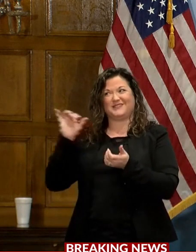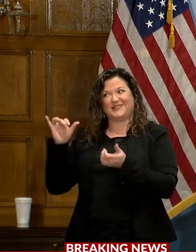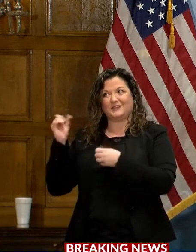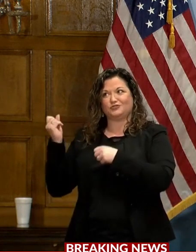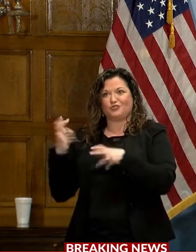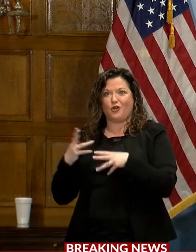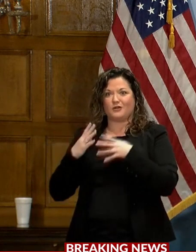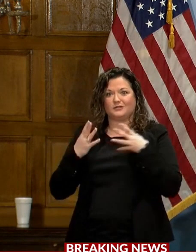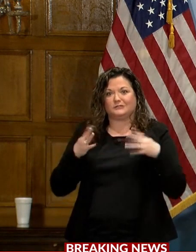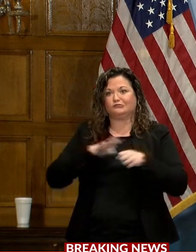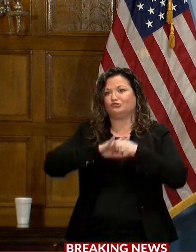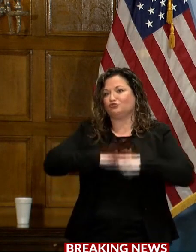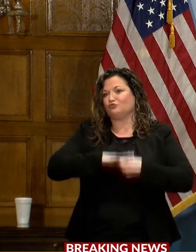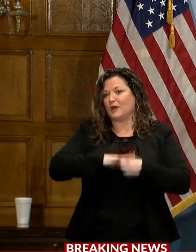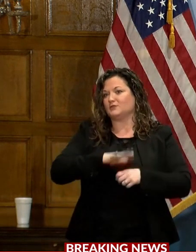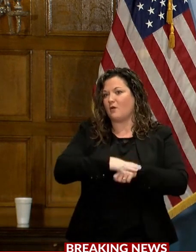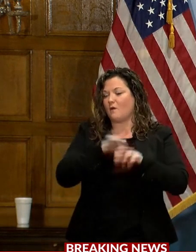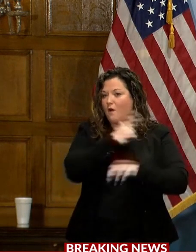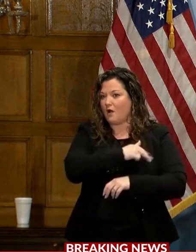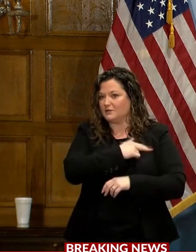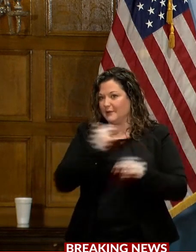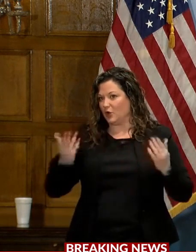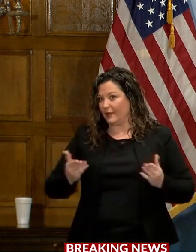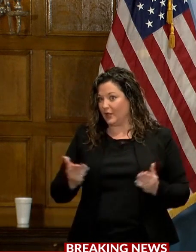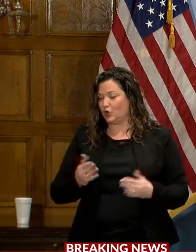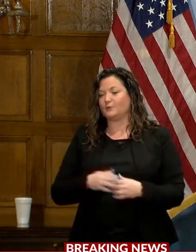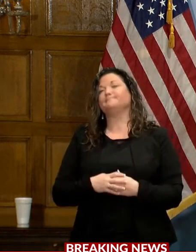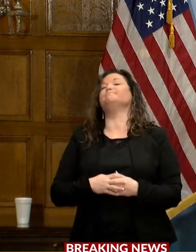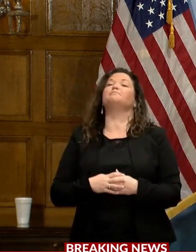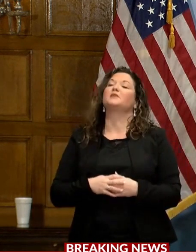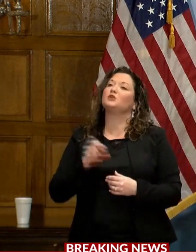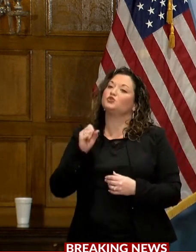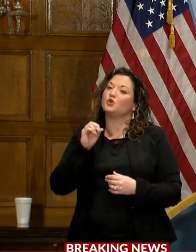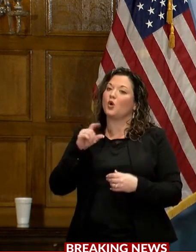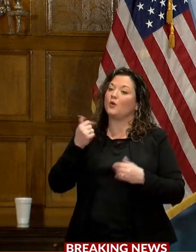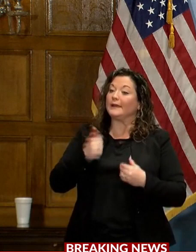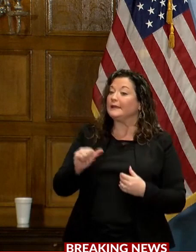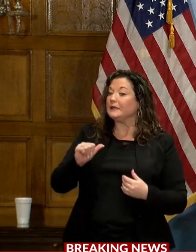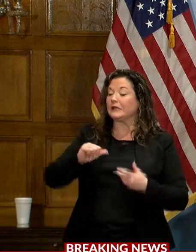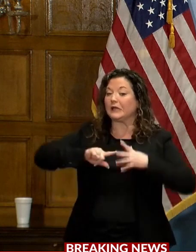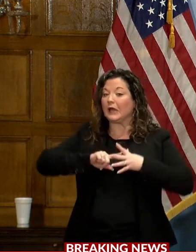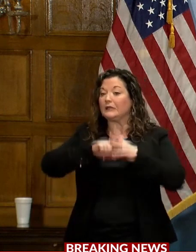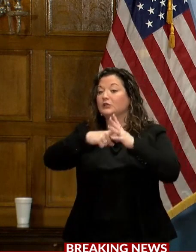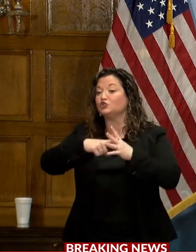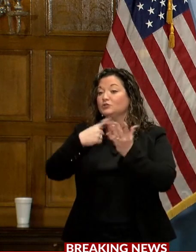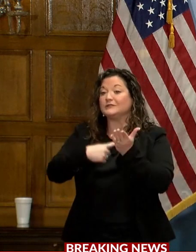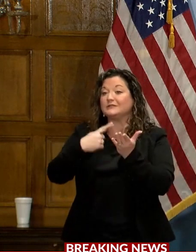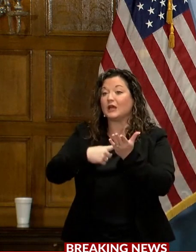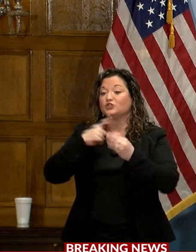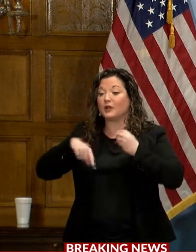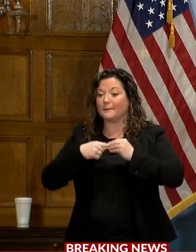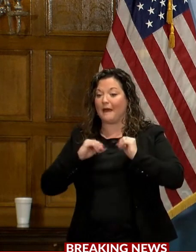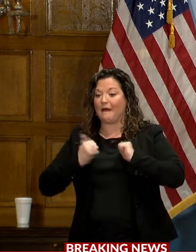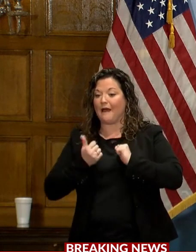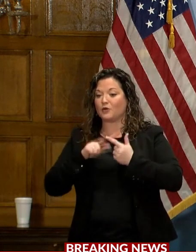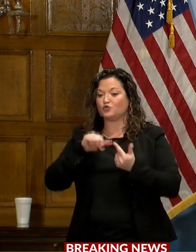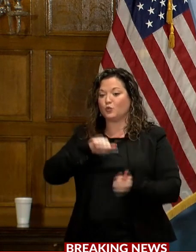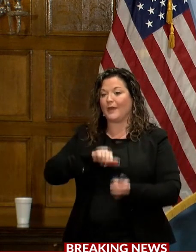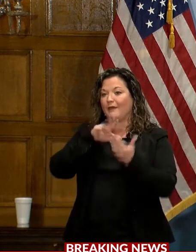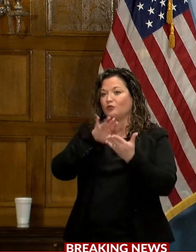on the hospital systems here. Has there been any initial, discussions taking place on kind of how to handle that